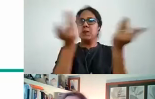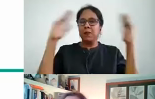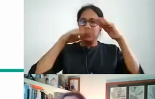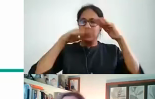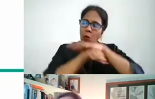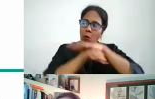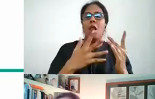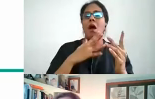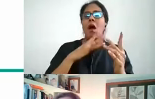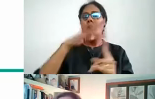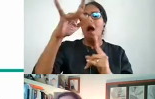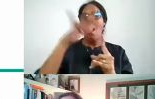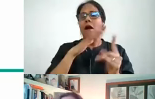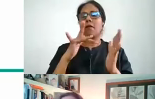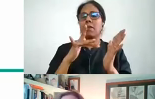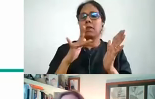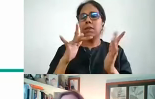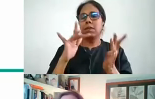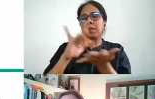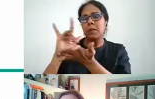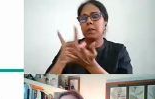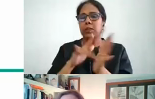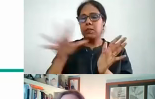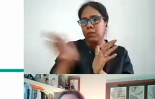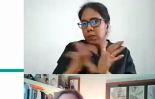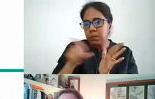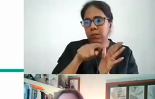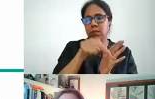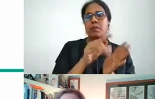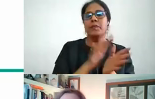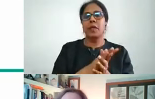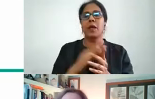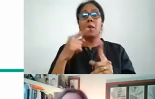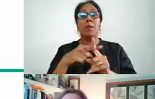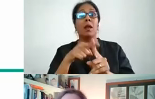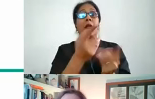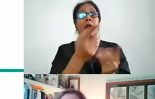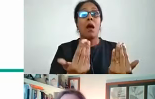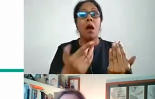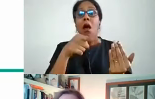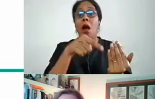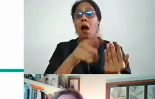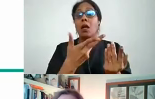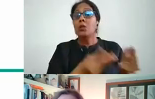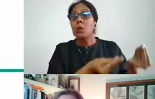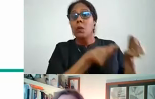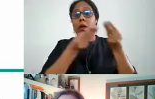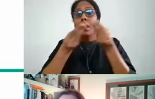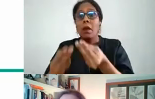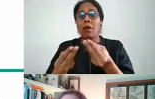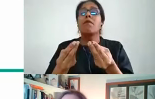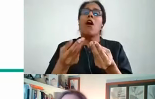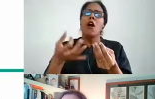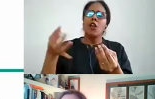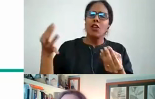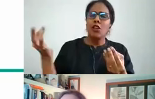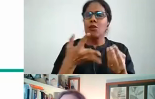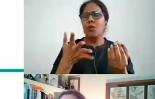capabilities of the technology and the ability of the technology to provide next-generation services.